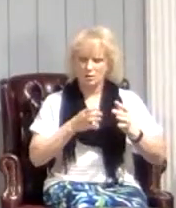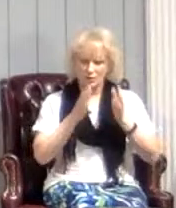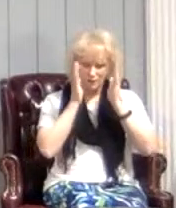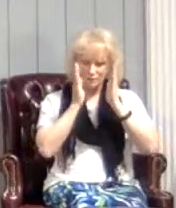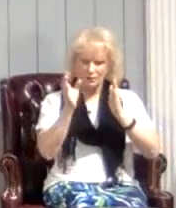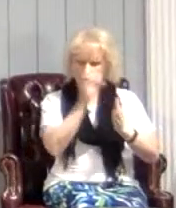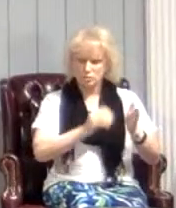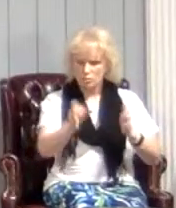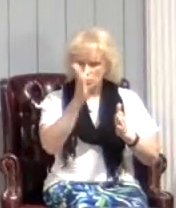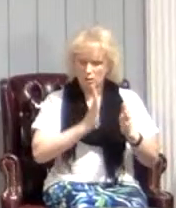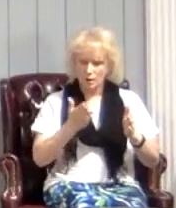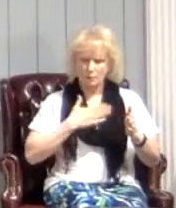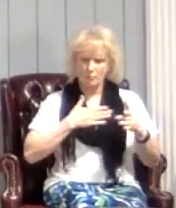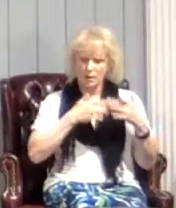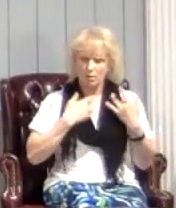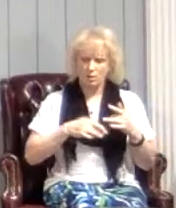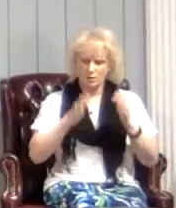fixed.